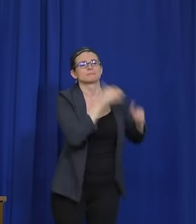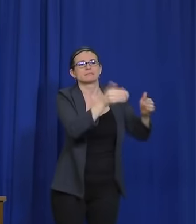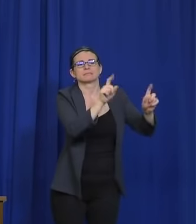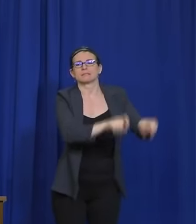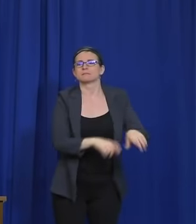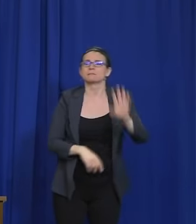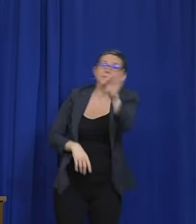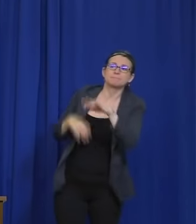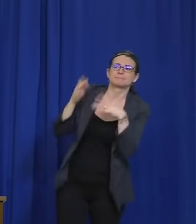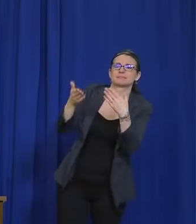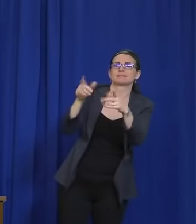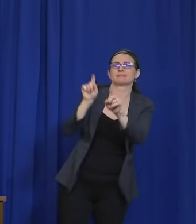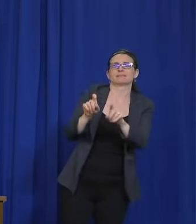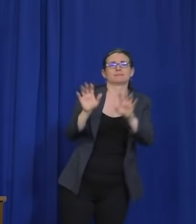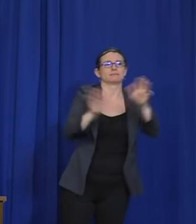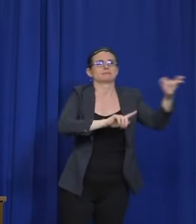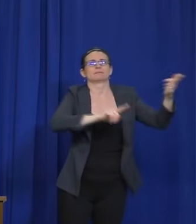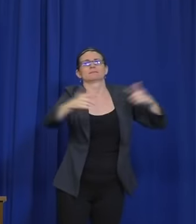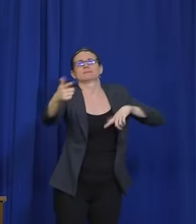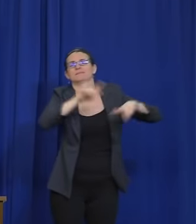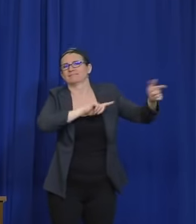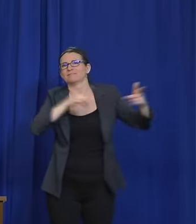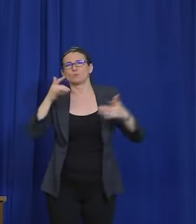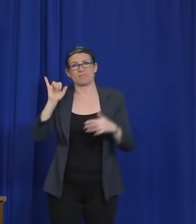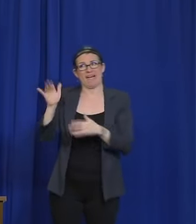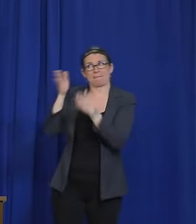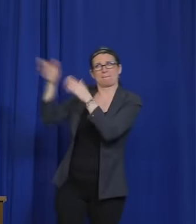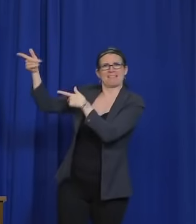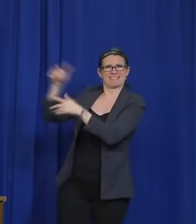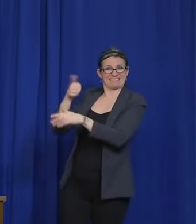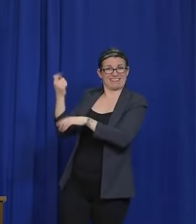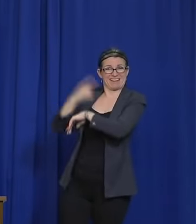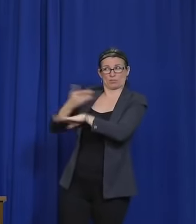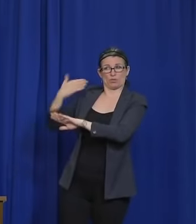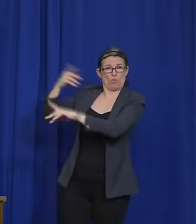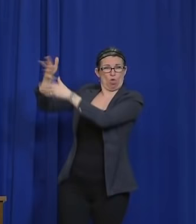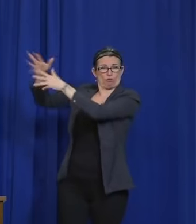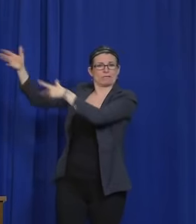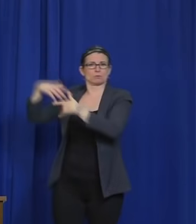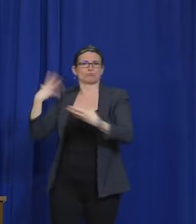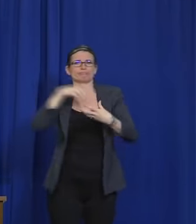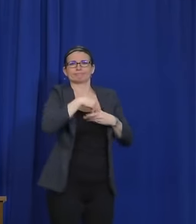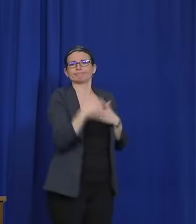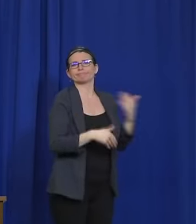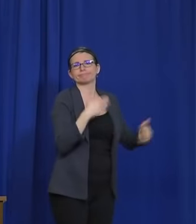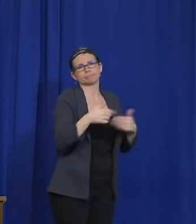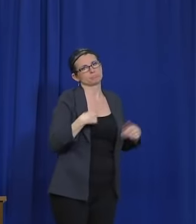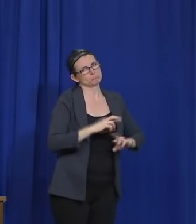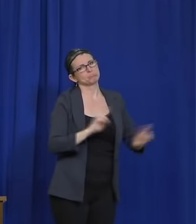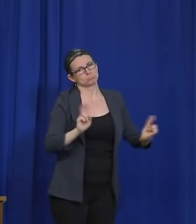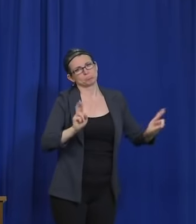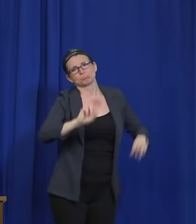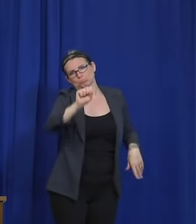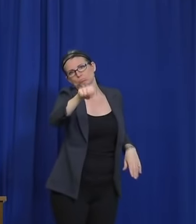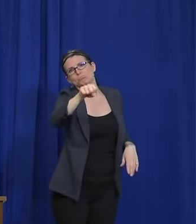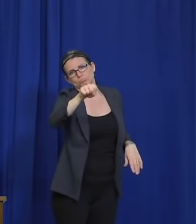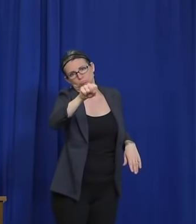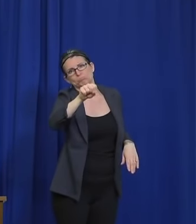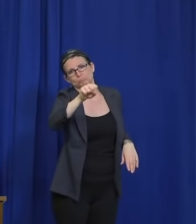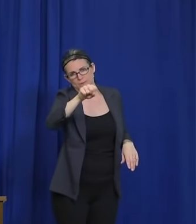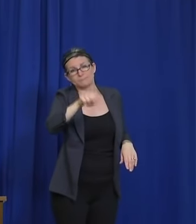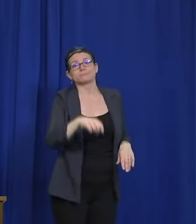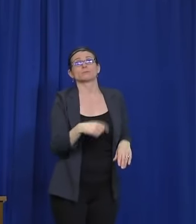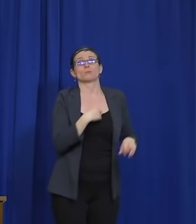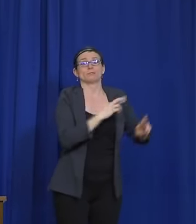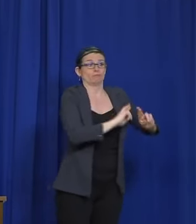glove with trying to expand our capacity on one hand, and then have our strategies to smartly deploy that testing on the other. But again, Maine has